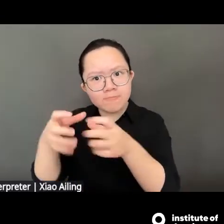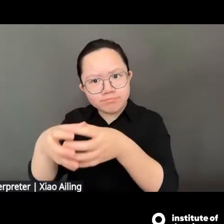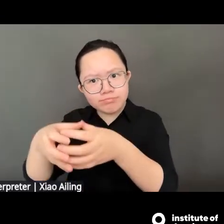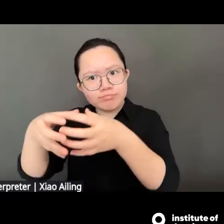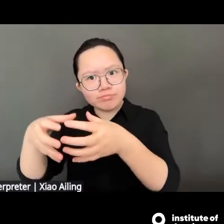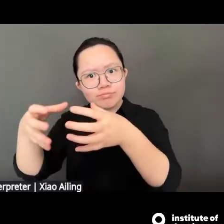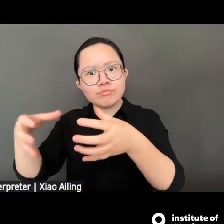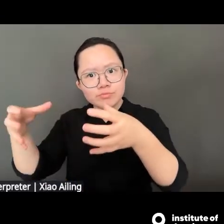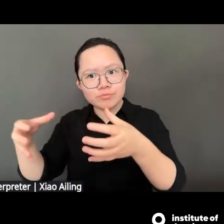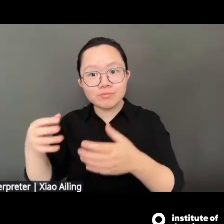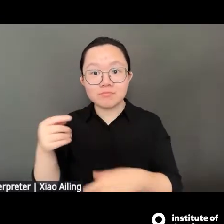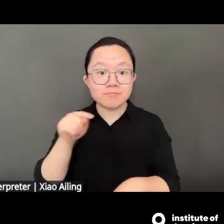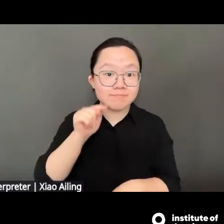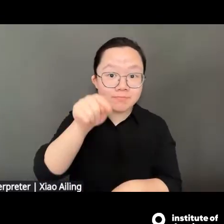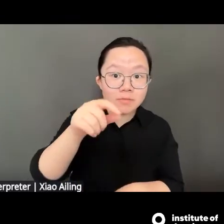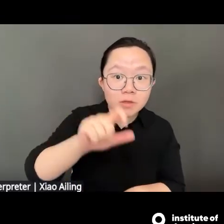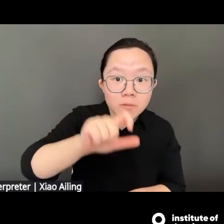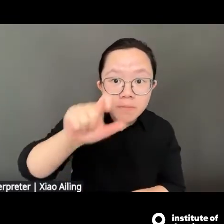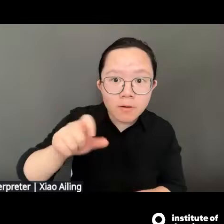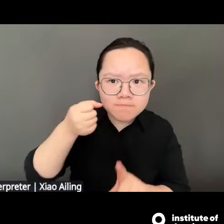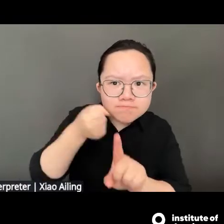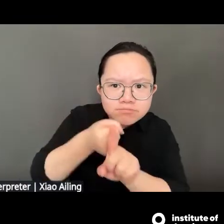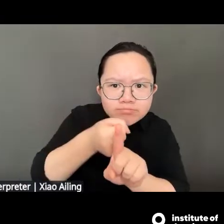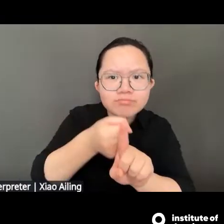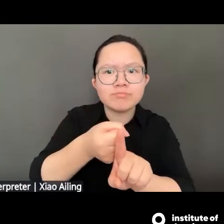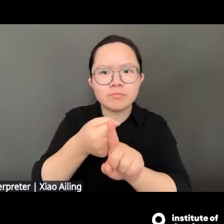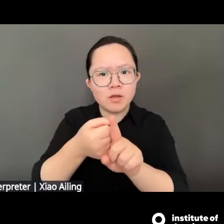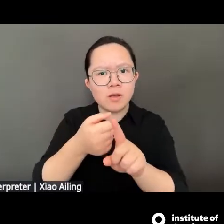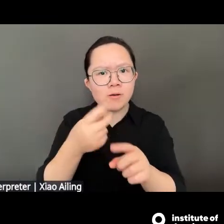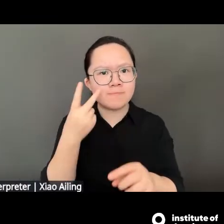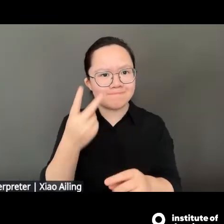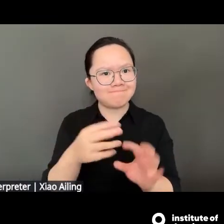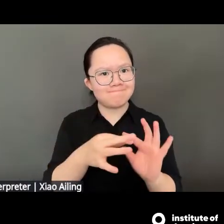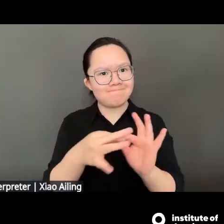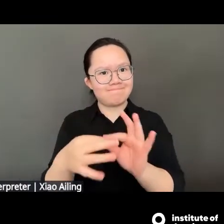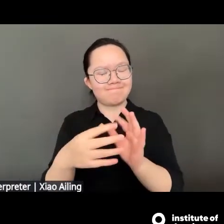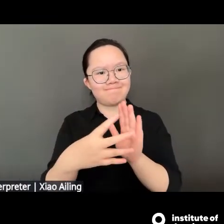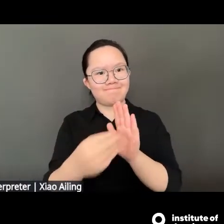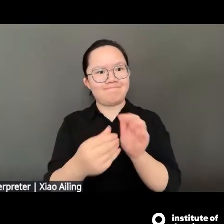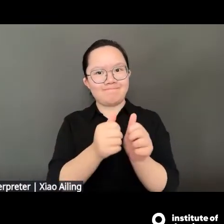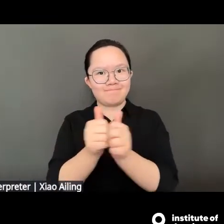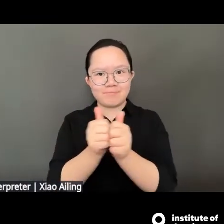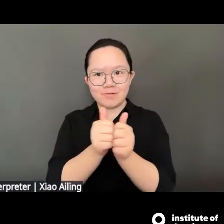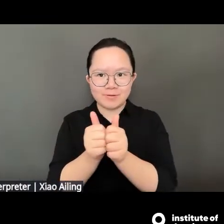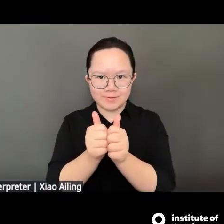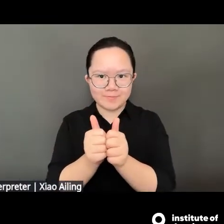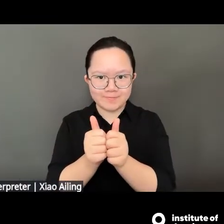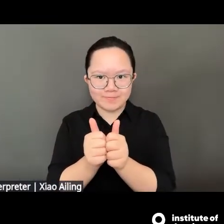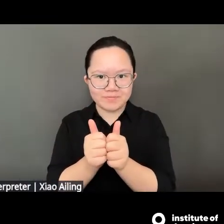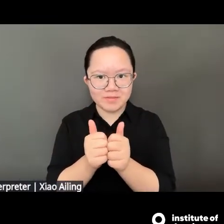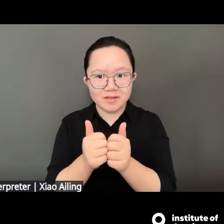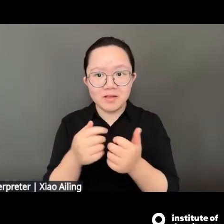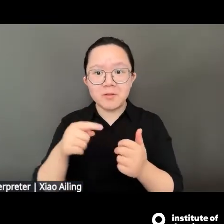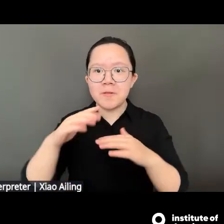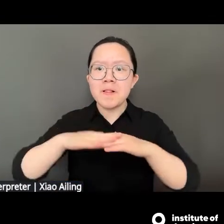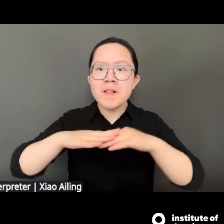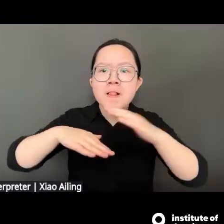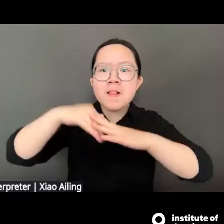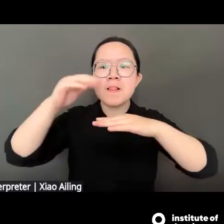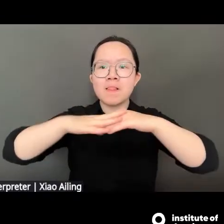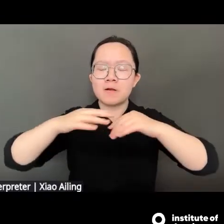and multi-layered. Inclusive Futures projects have supported almost 30,000 people with disabilities to access